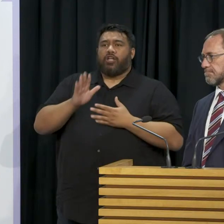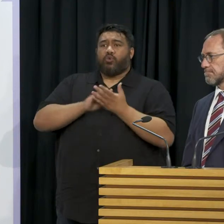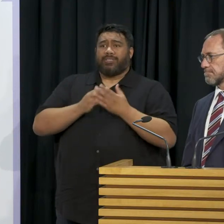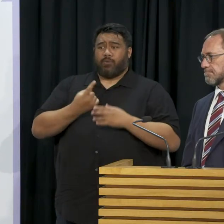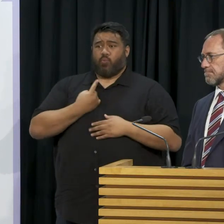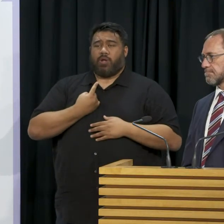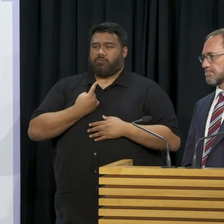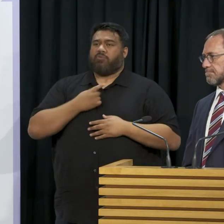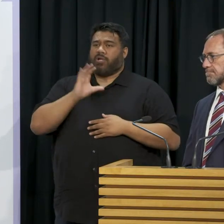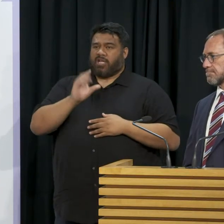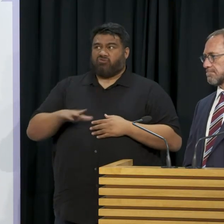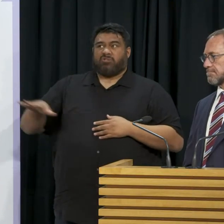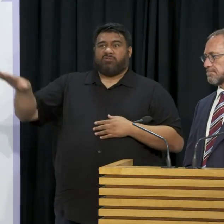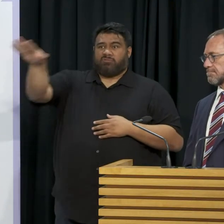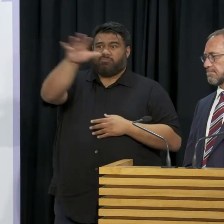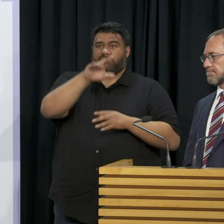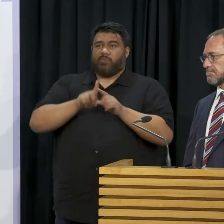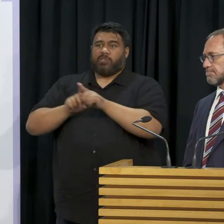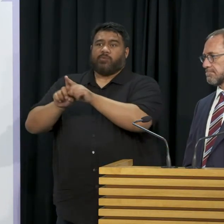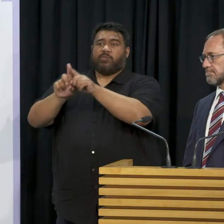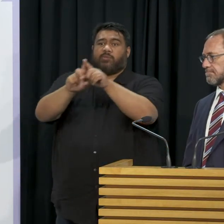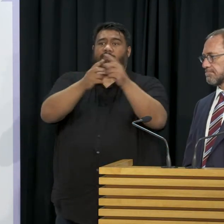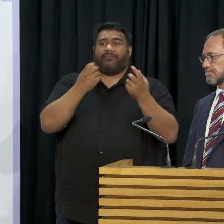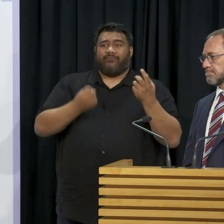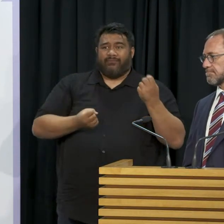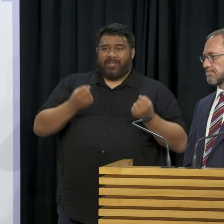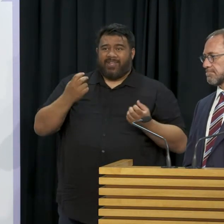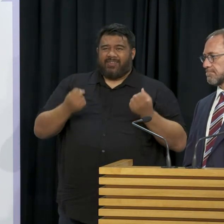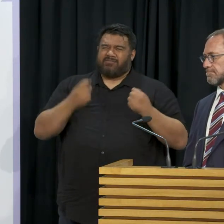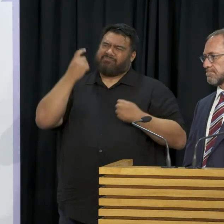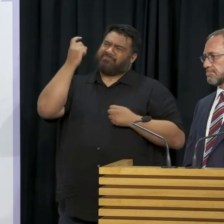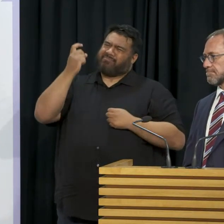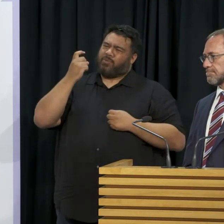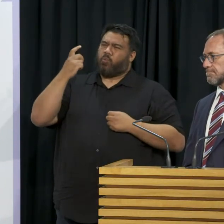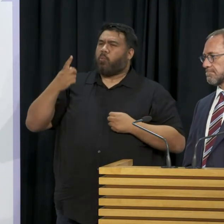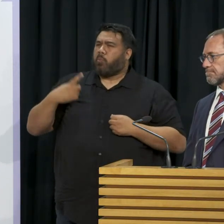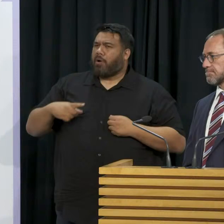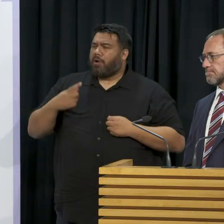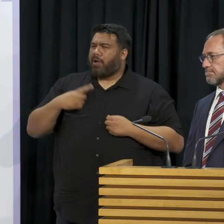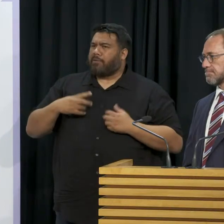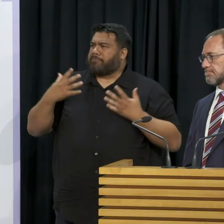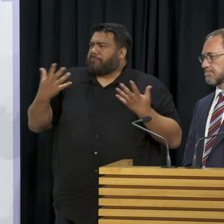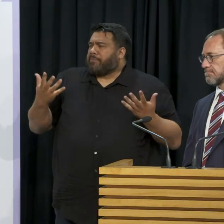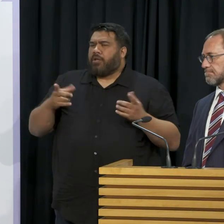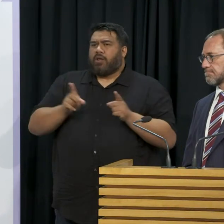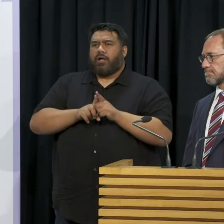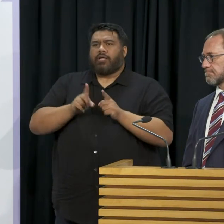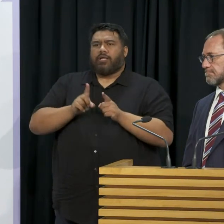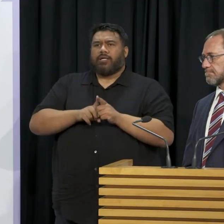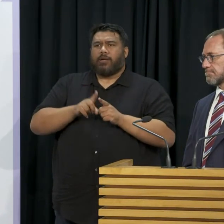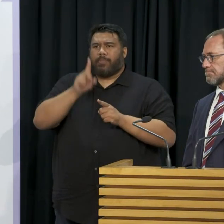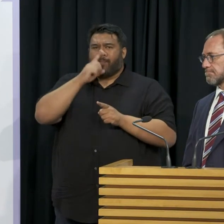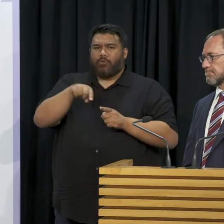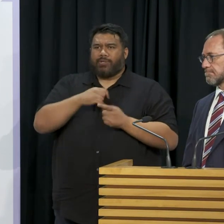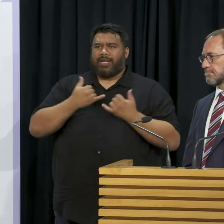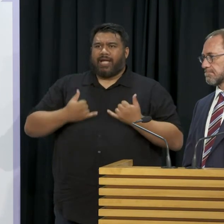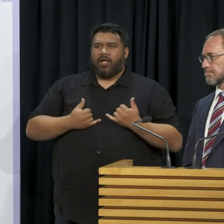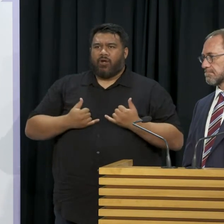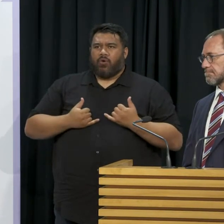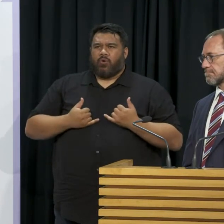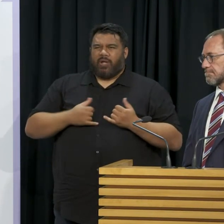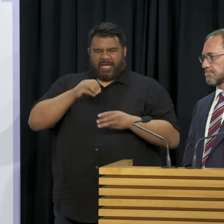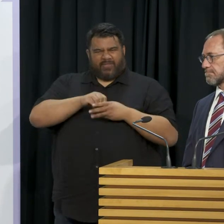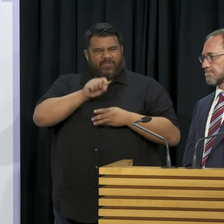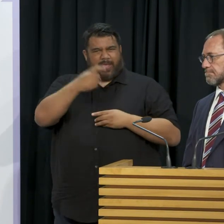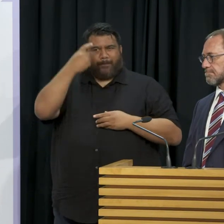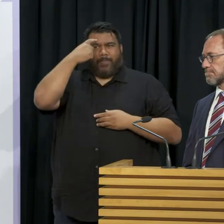have to factor into the work that we're doing. Why is it that there is at the moment an extra psychological imperative for people to say that